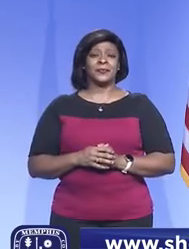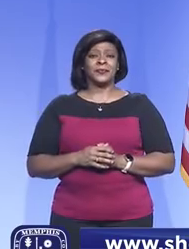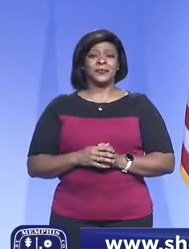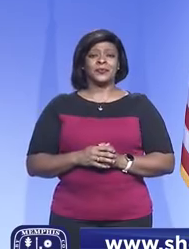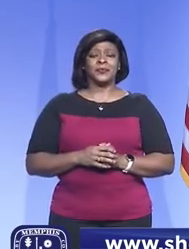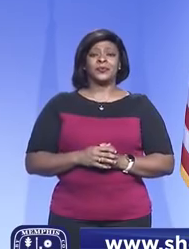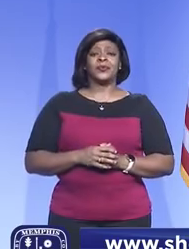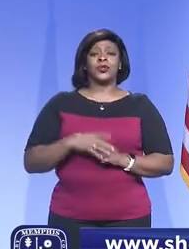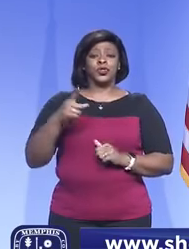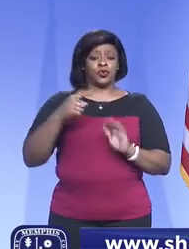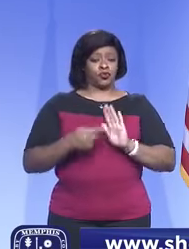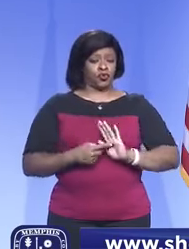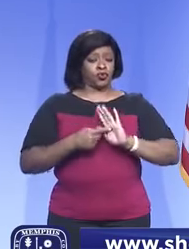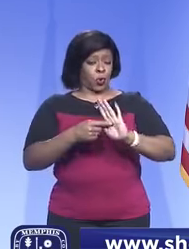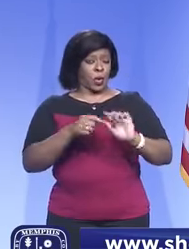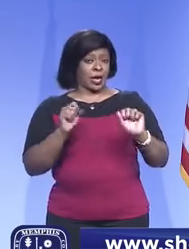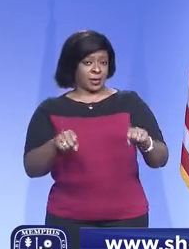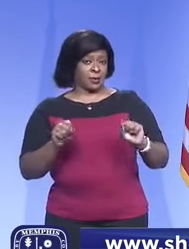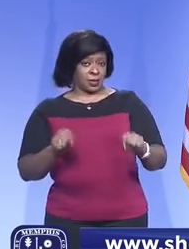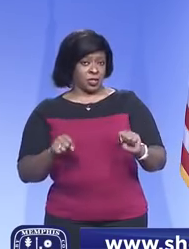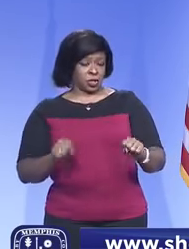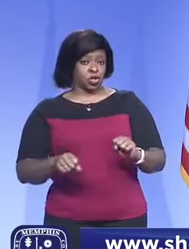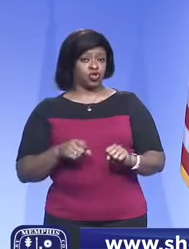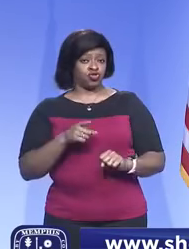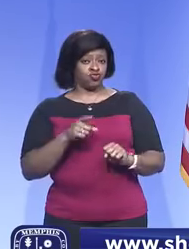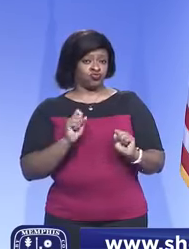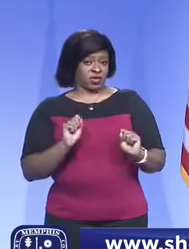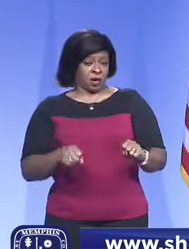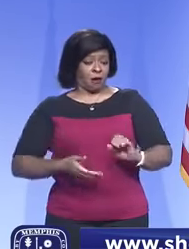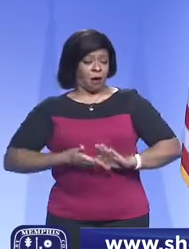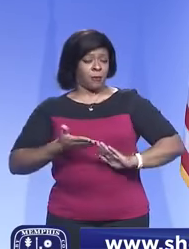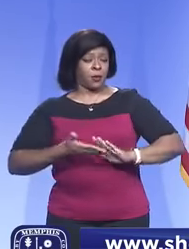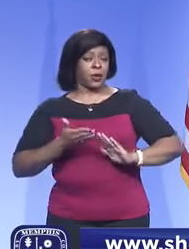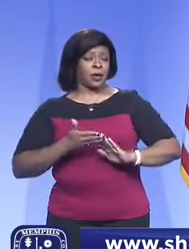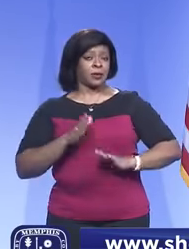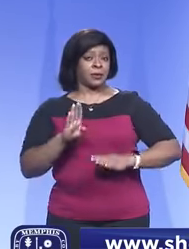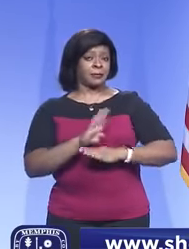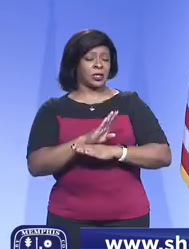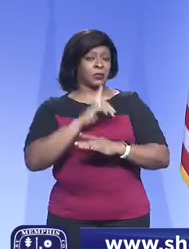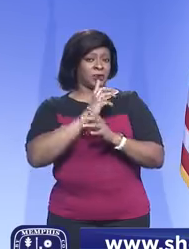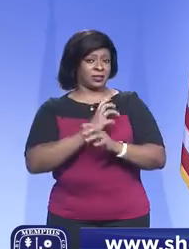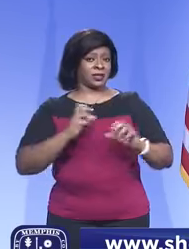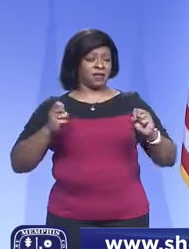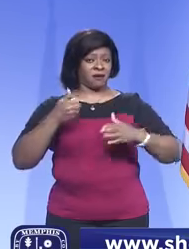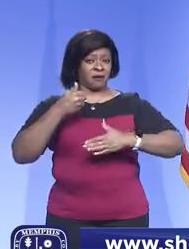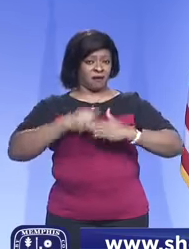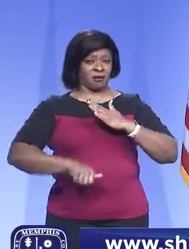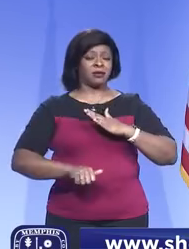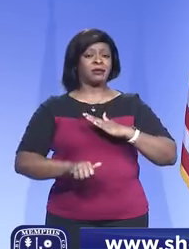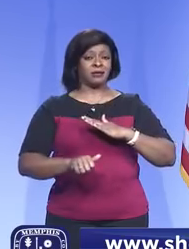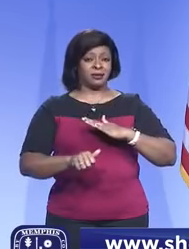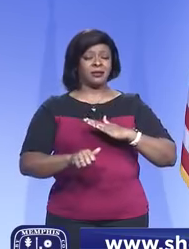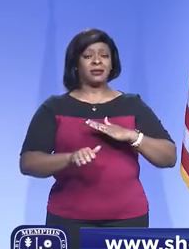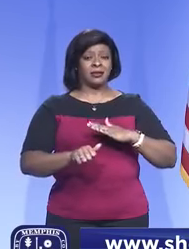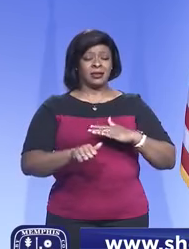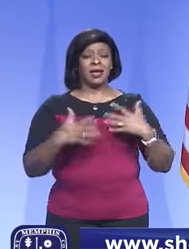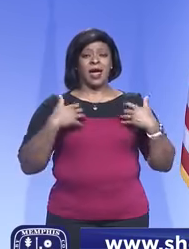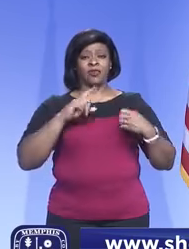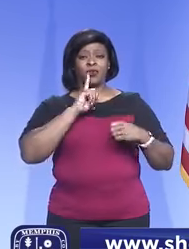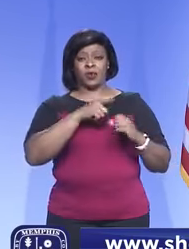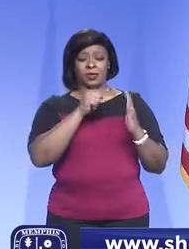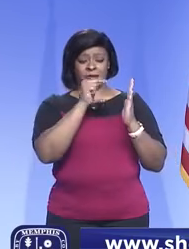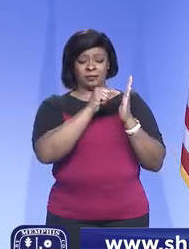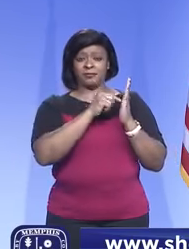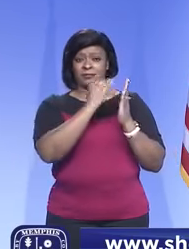you demonstrate the ability that you can operate safely under the Health